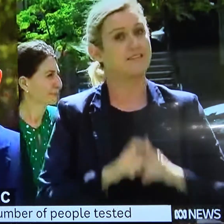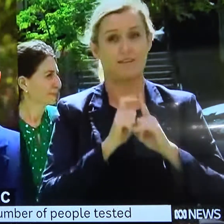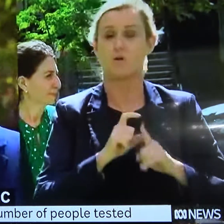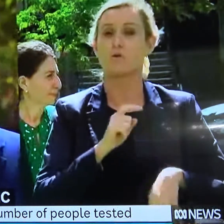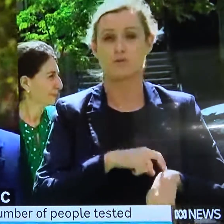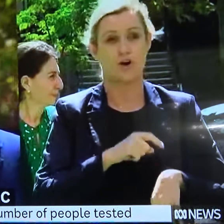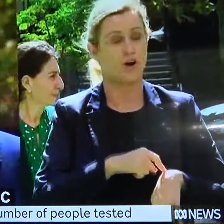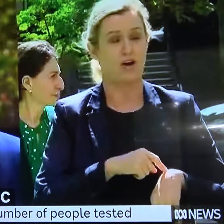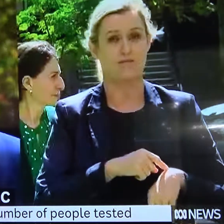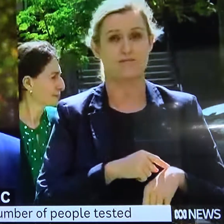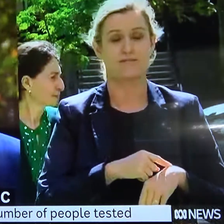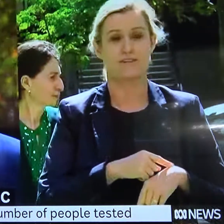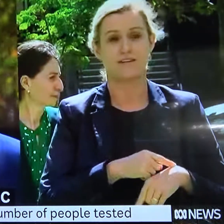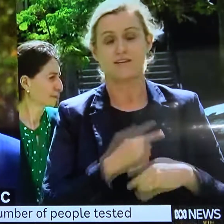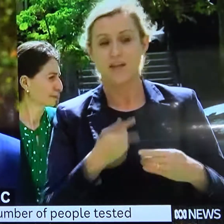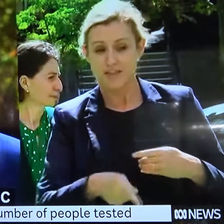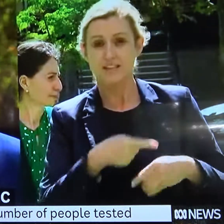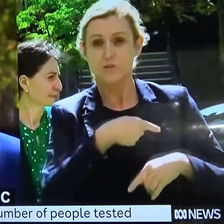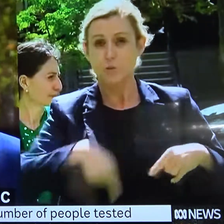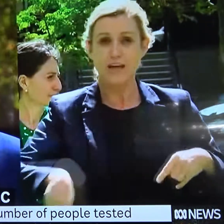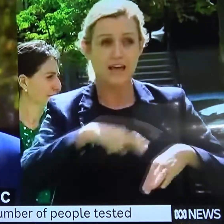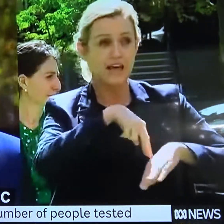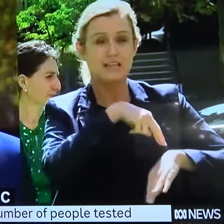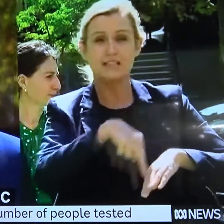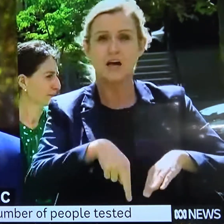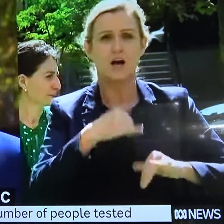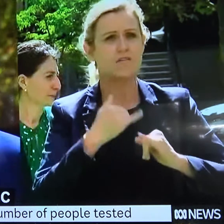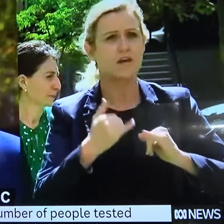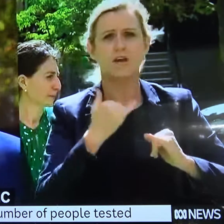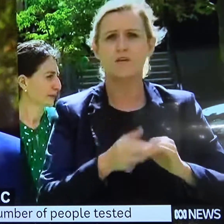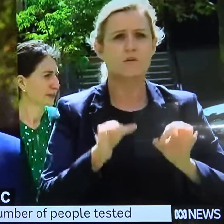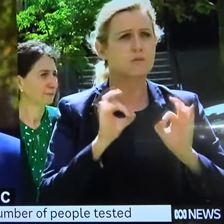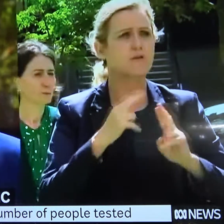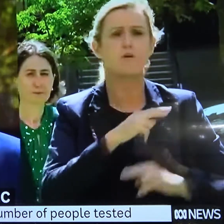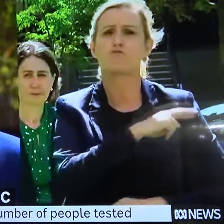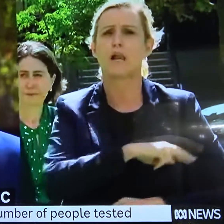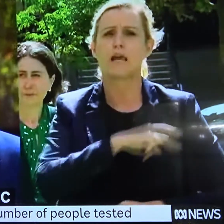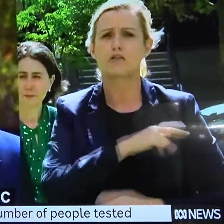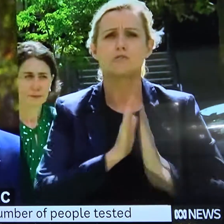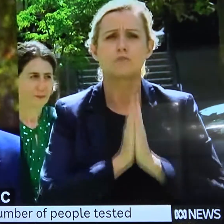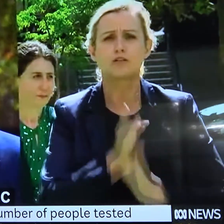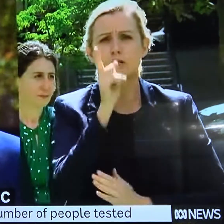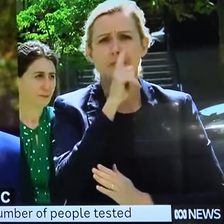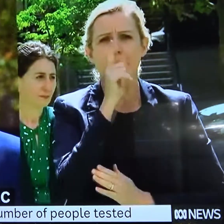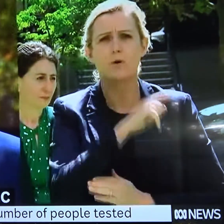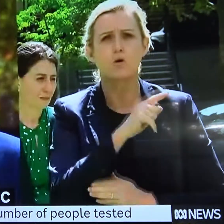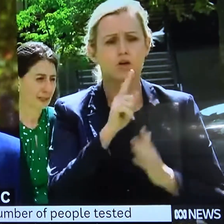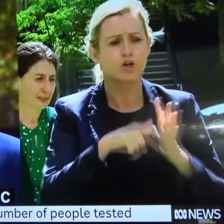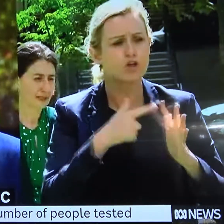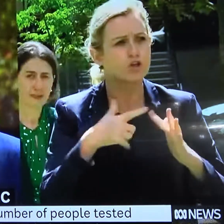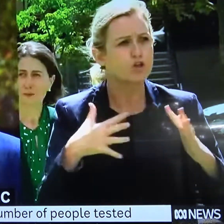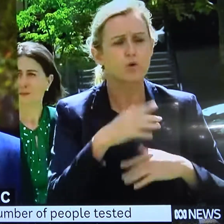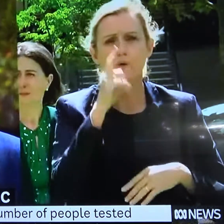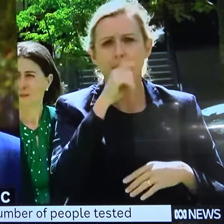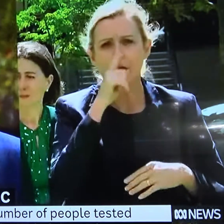In what is a very special time for Christians, Holy Week, and of course Passover as well for Jewish people. I'd just like to thank you for